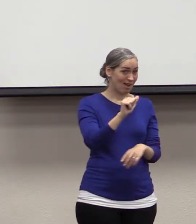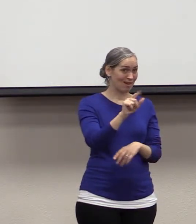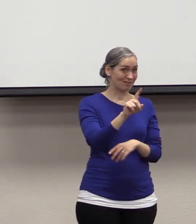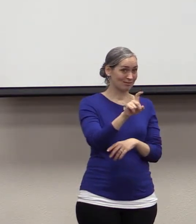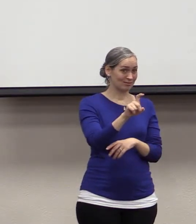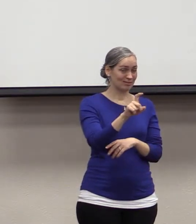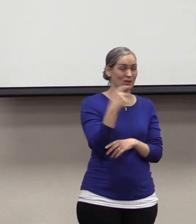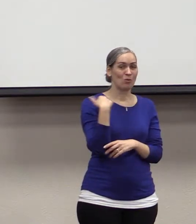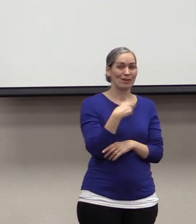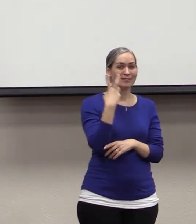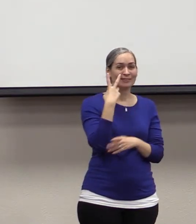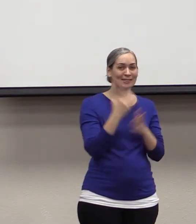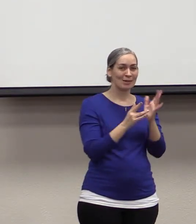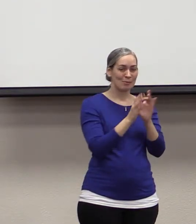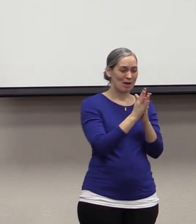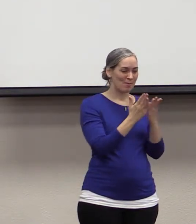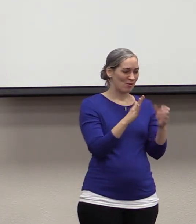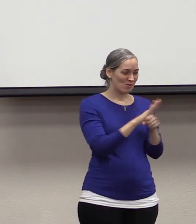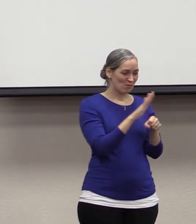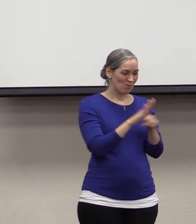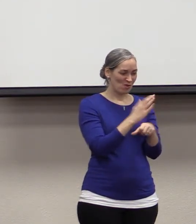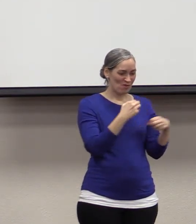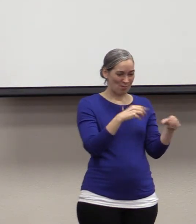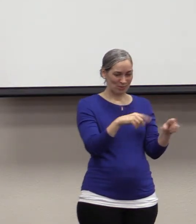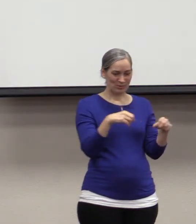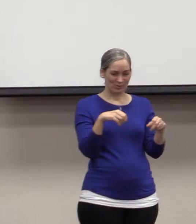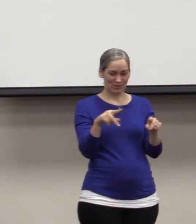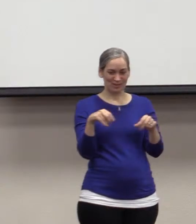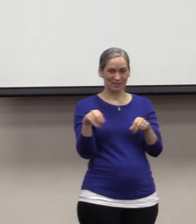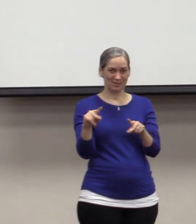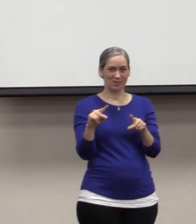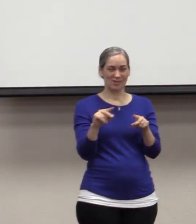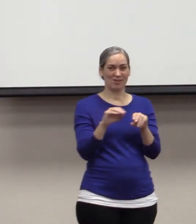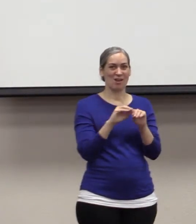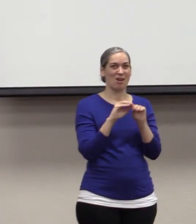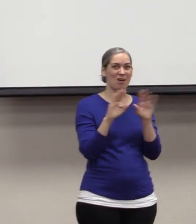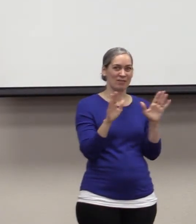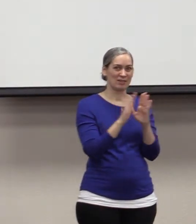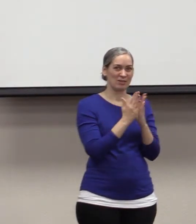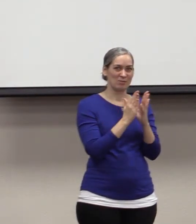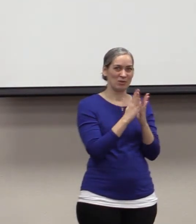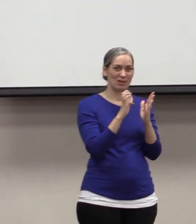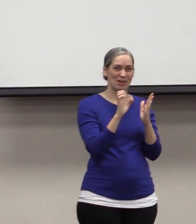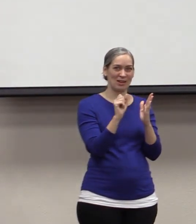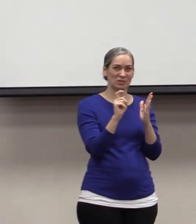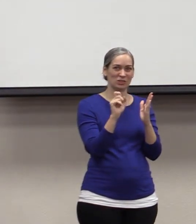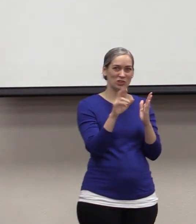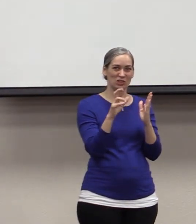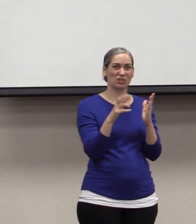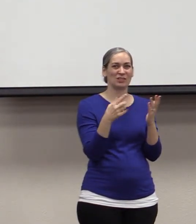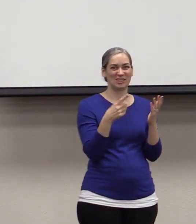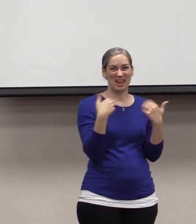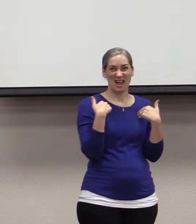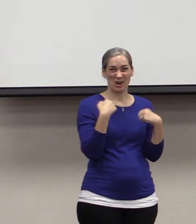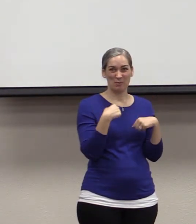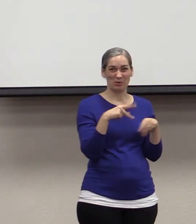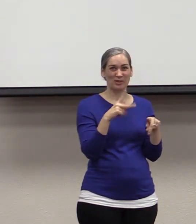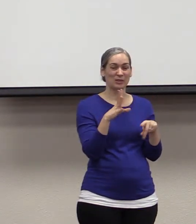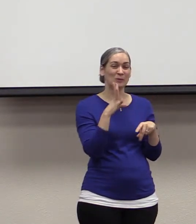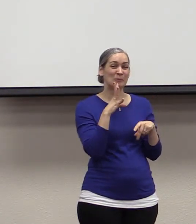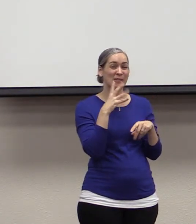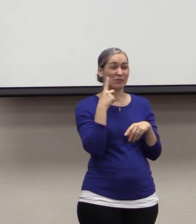We see the Bible is full of opportunities like this. Obviously, in the book of Esther, we see Esther have the opportunity to speak up on behalf of her